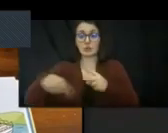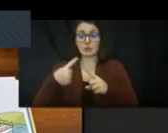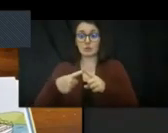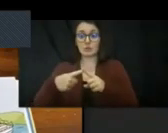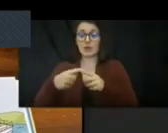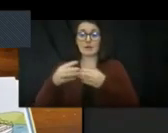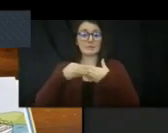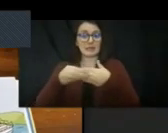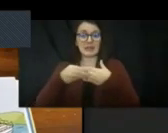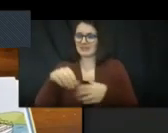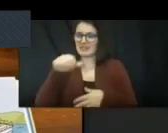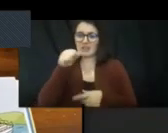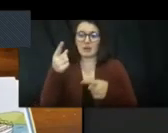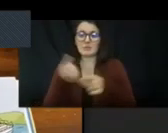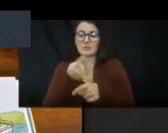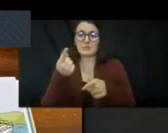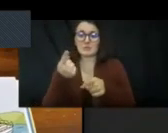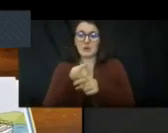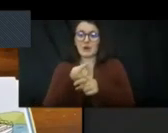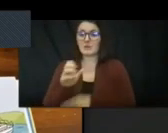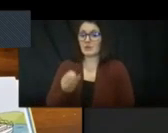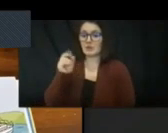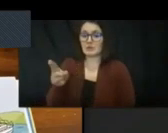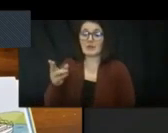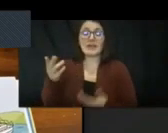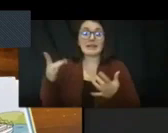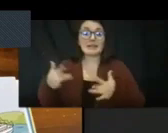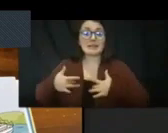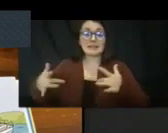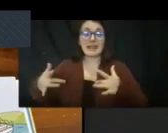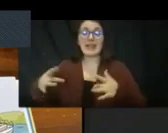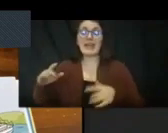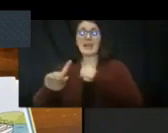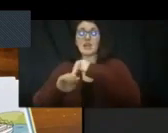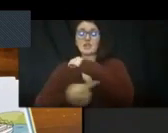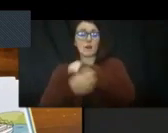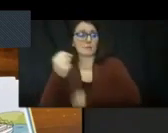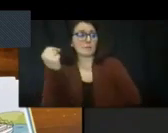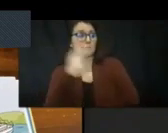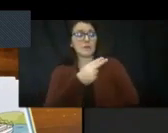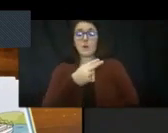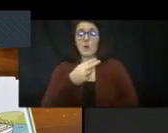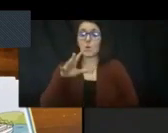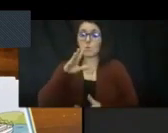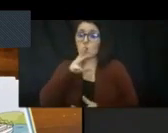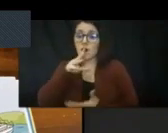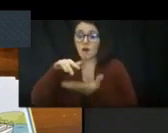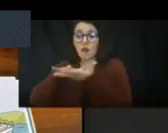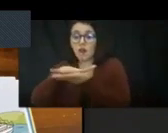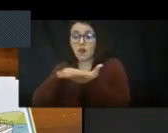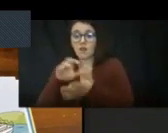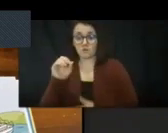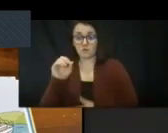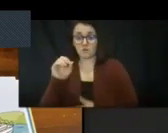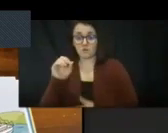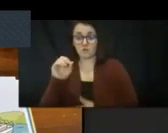properly recycled, it often ends up in landfills or waterways, oceans, and lakes. In the ocean, much of it